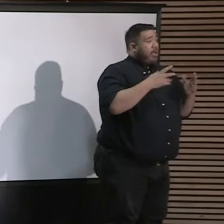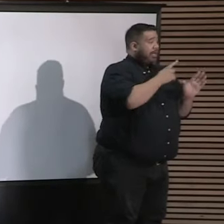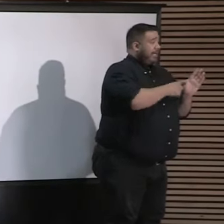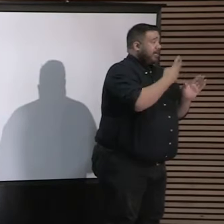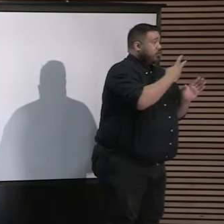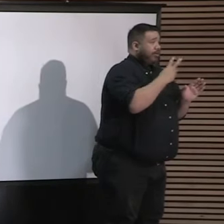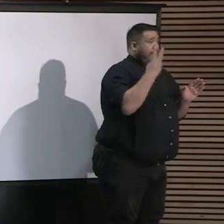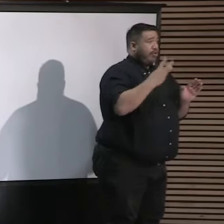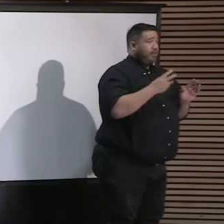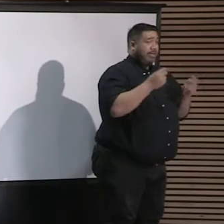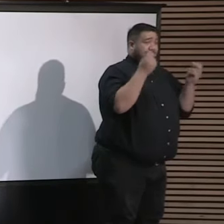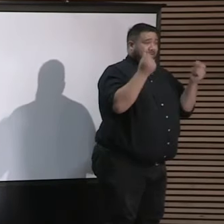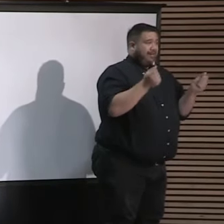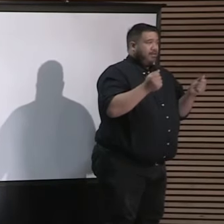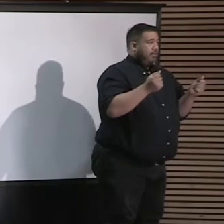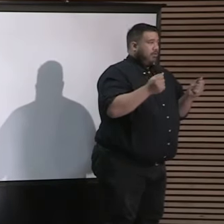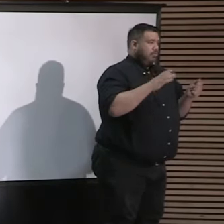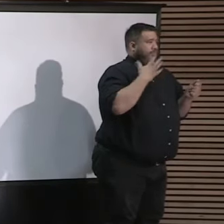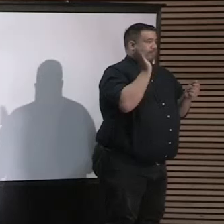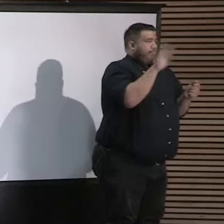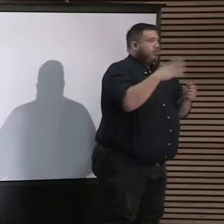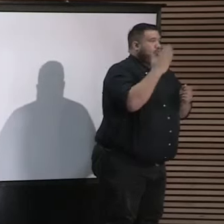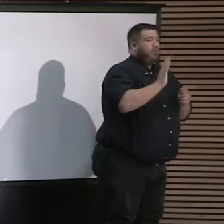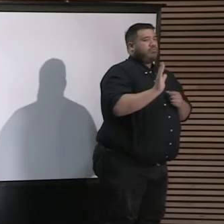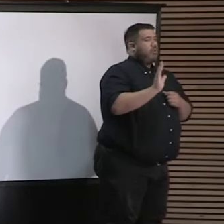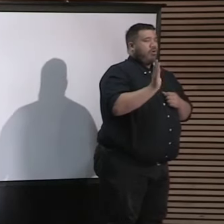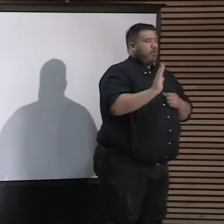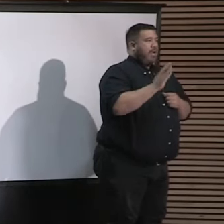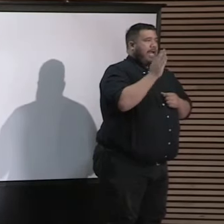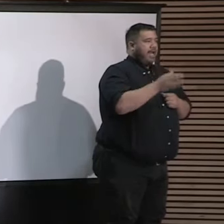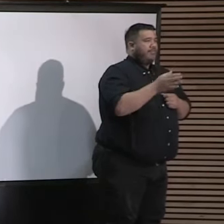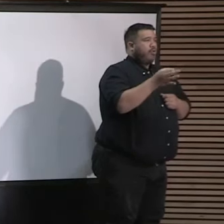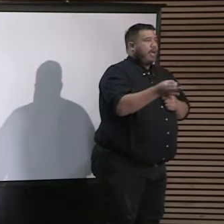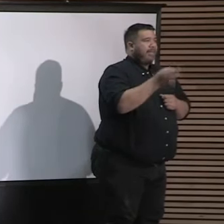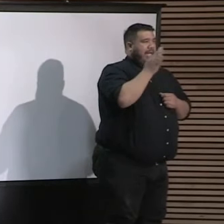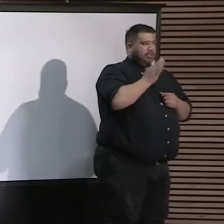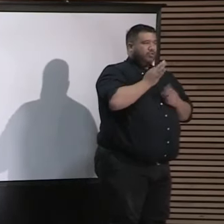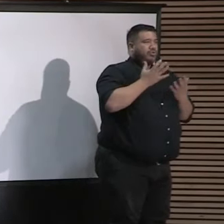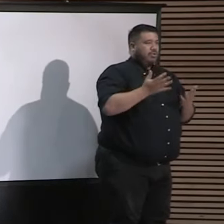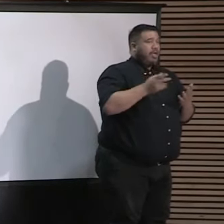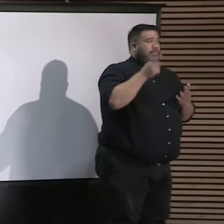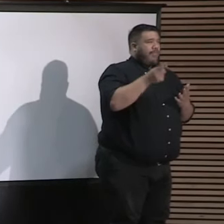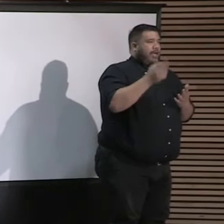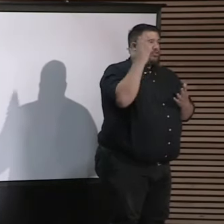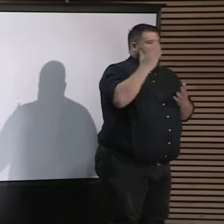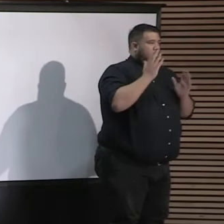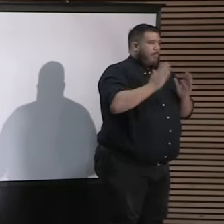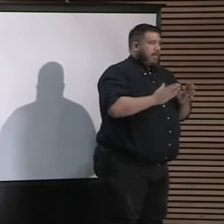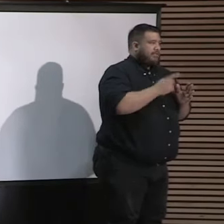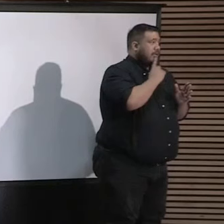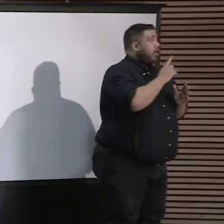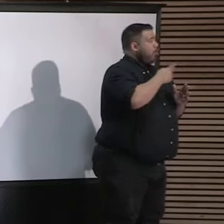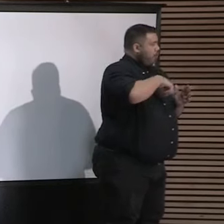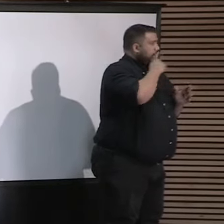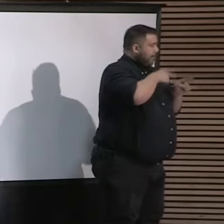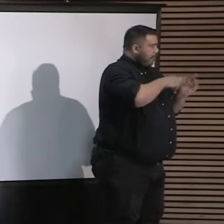13 students can go back to school. This is a process that they will have to apply for. They will have to demonstrate that they can meet all of the